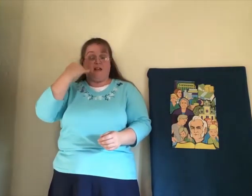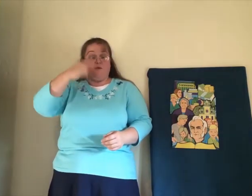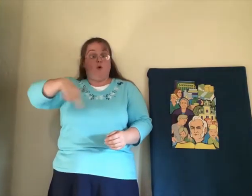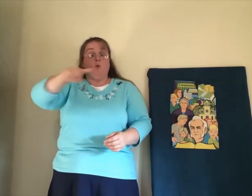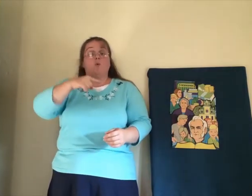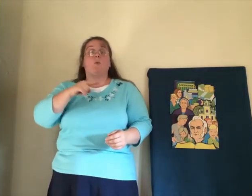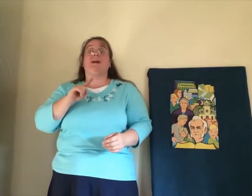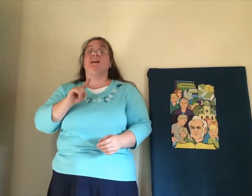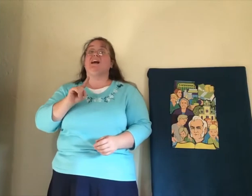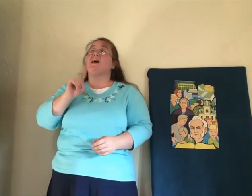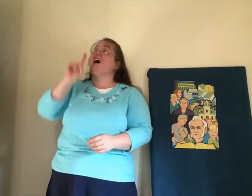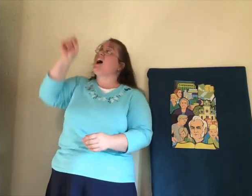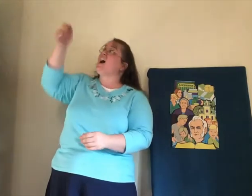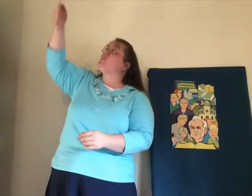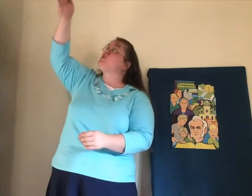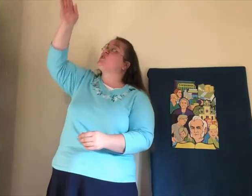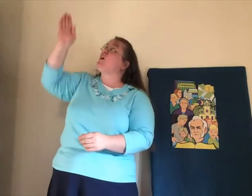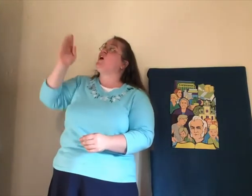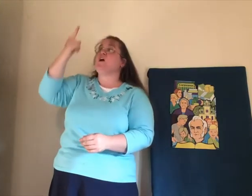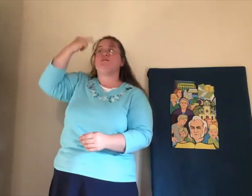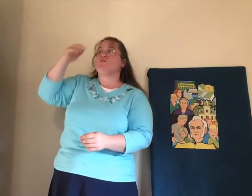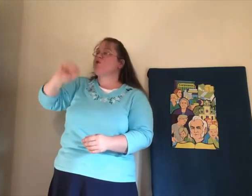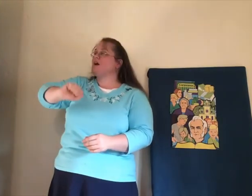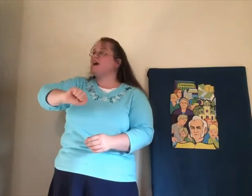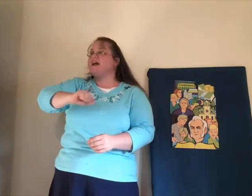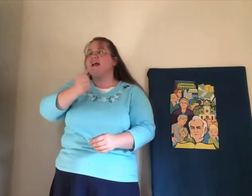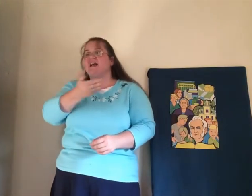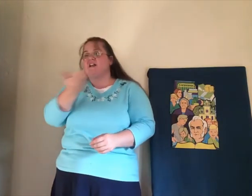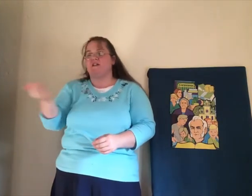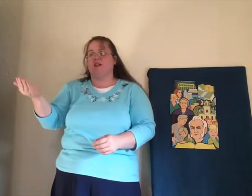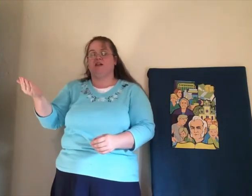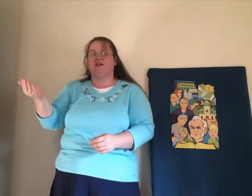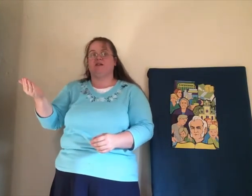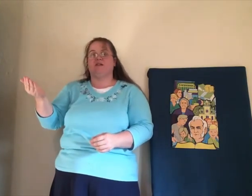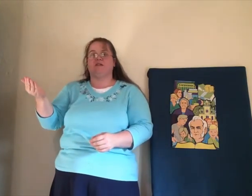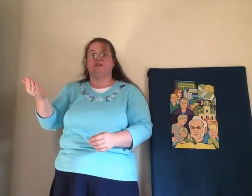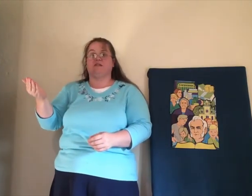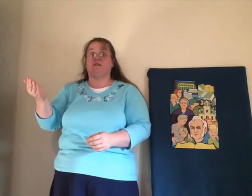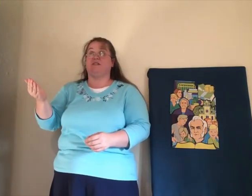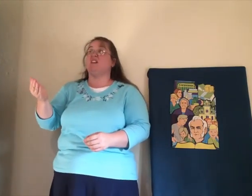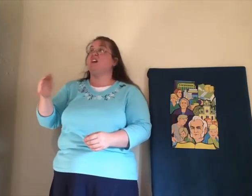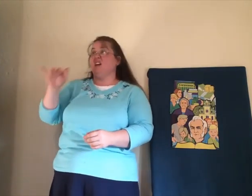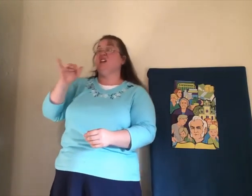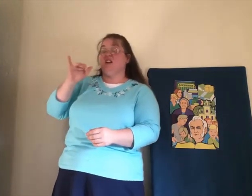Because the Bible says that if we ask God for anything,